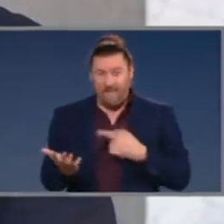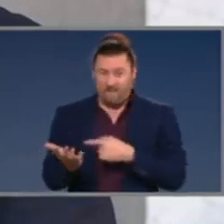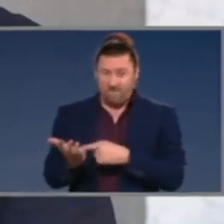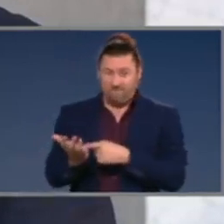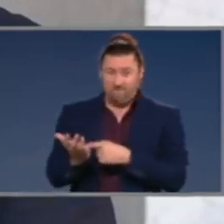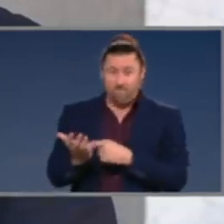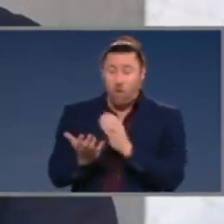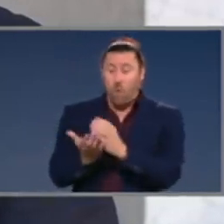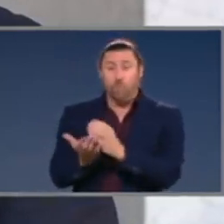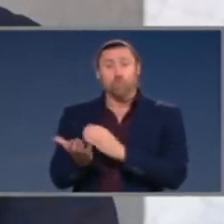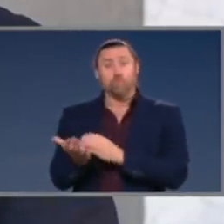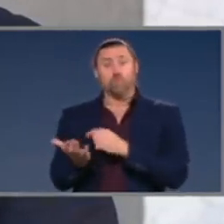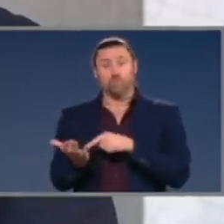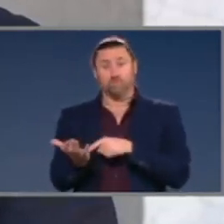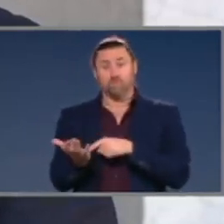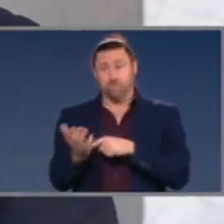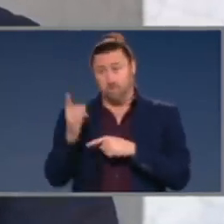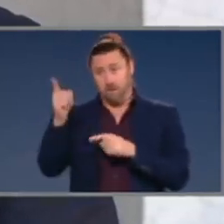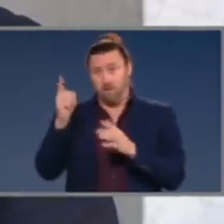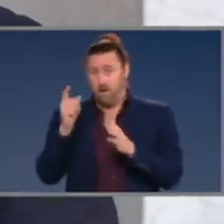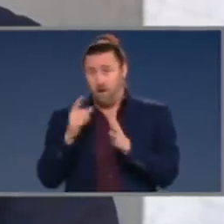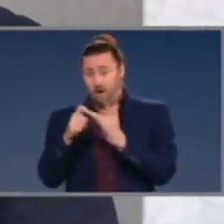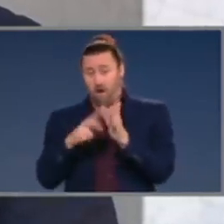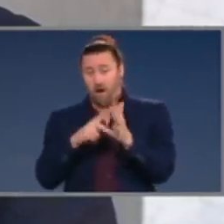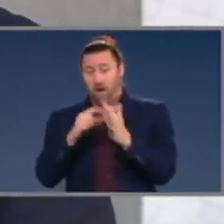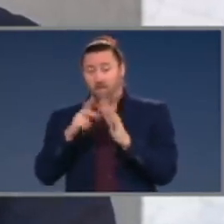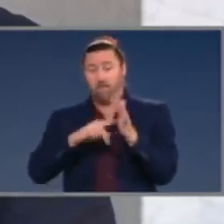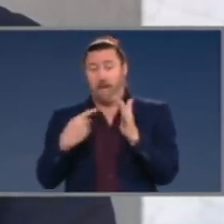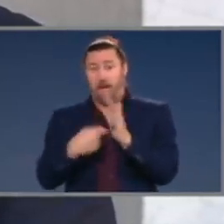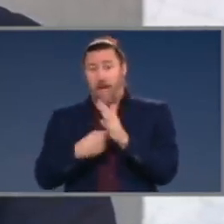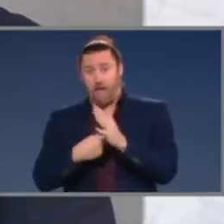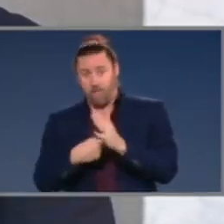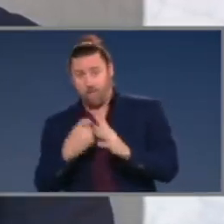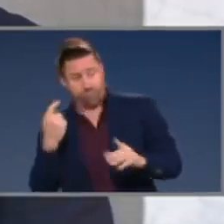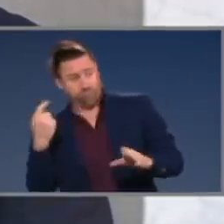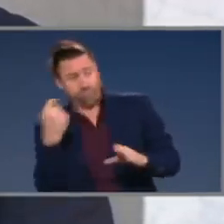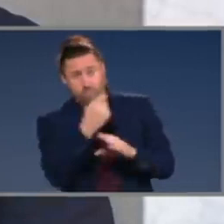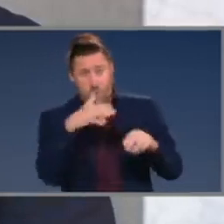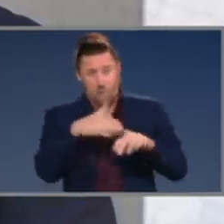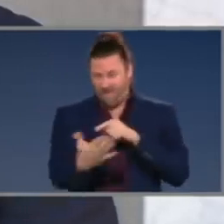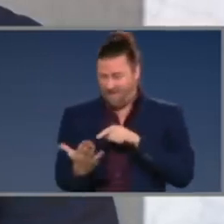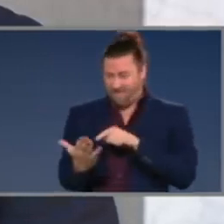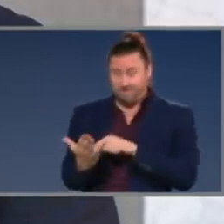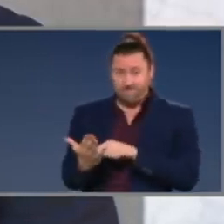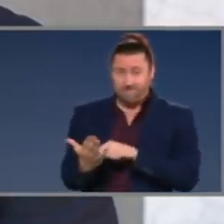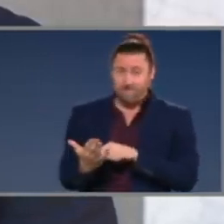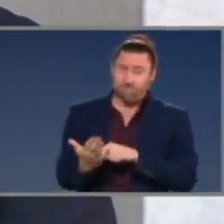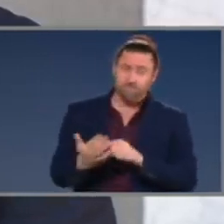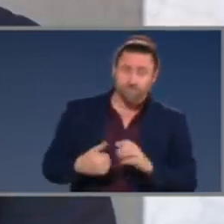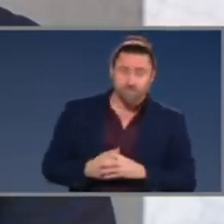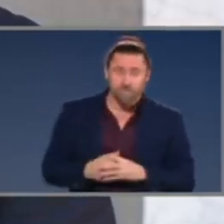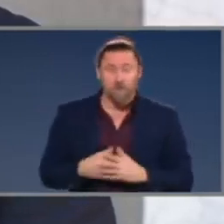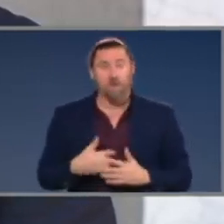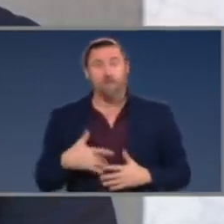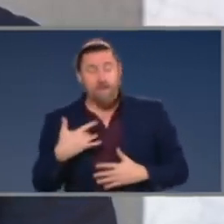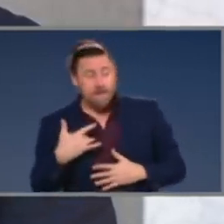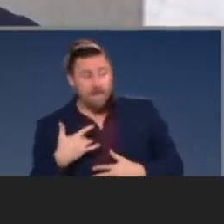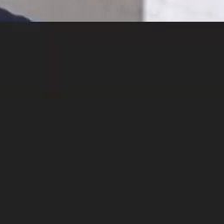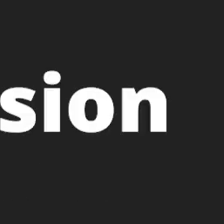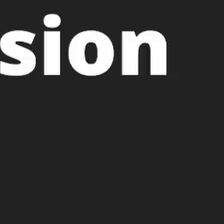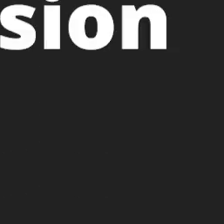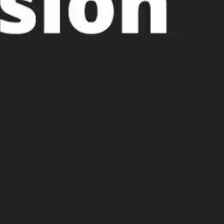constitutional position that is being reviewed in this case will not fall in the Western Australian government's